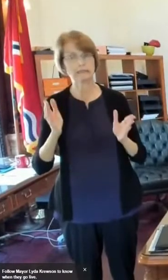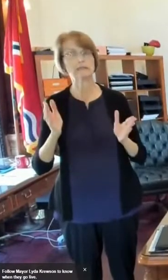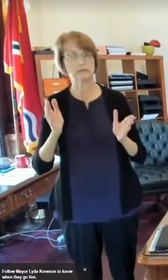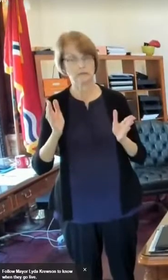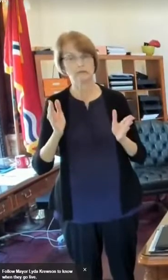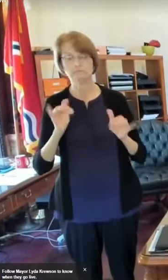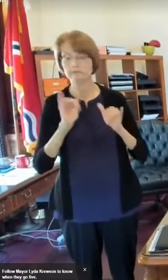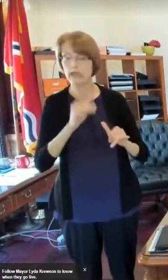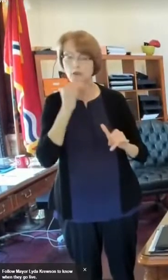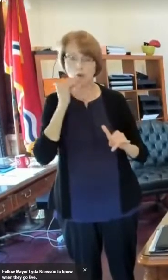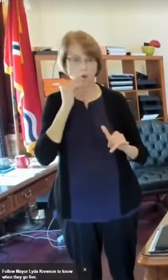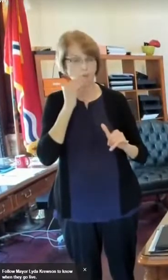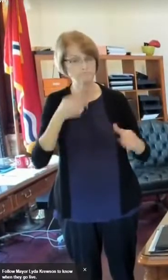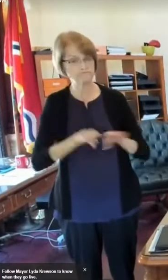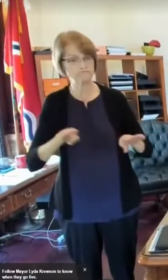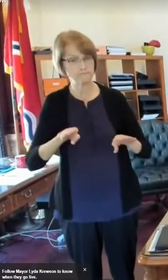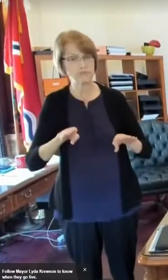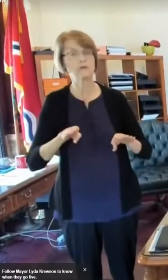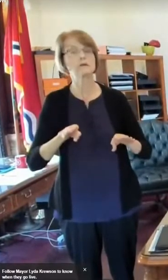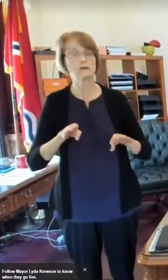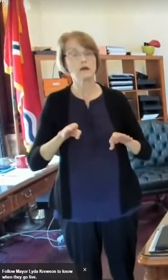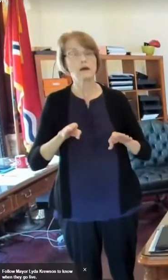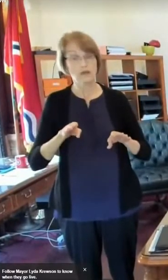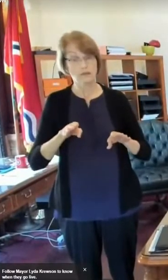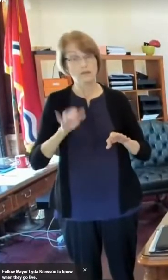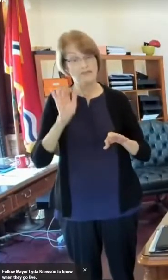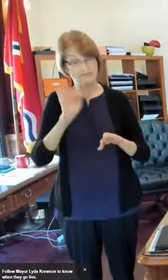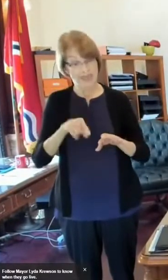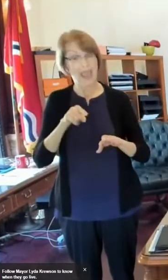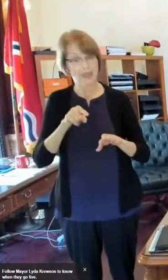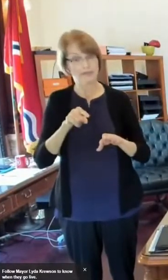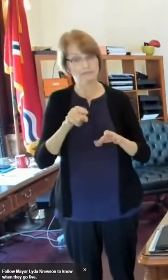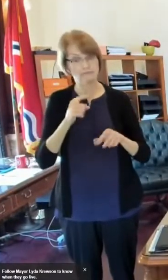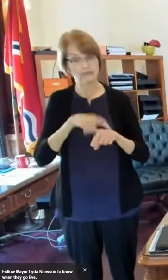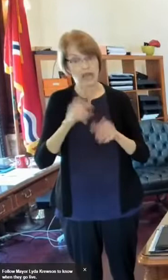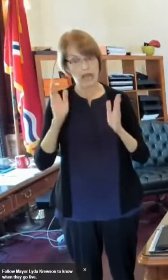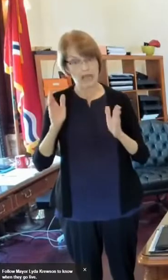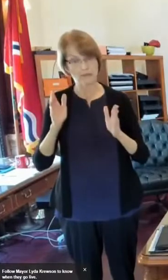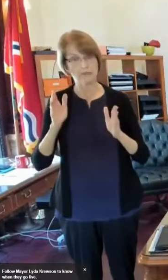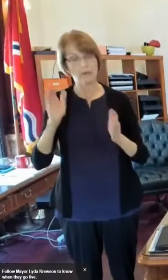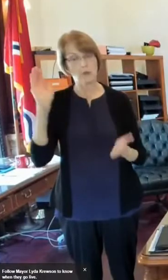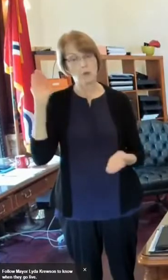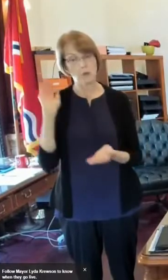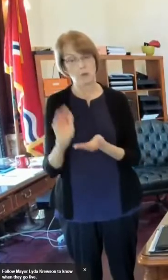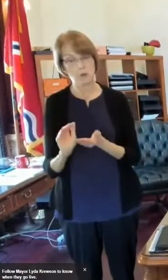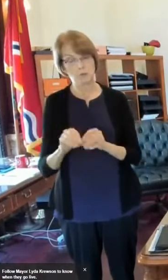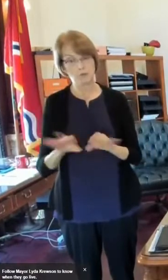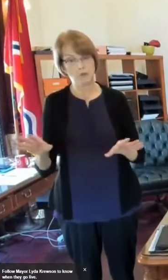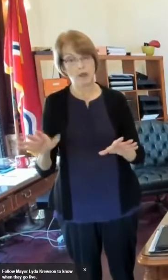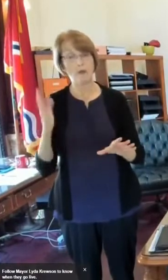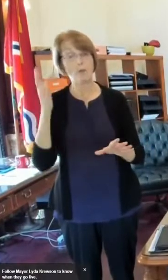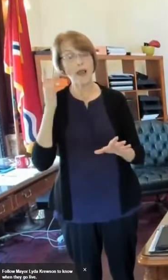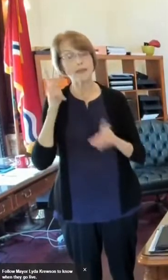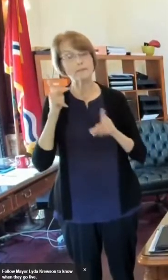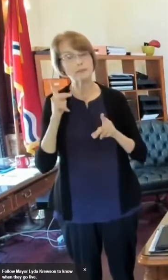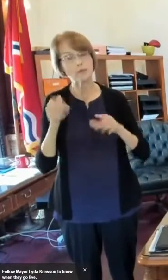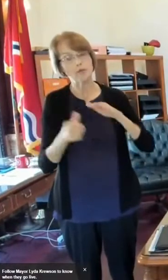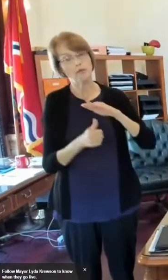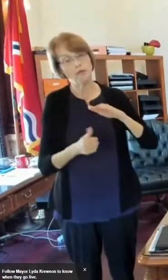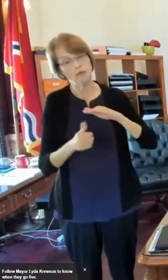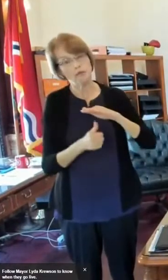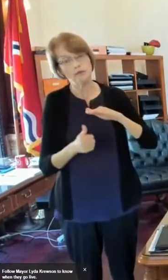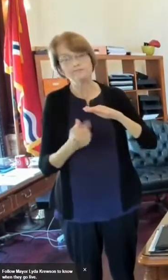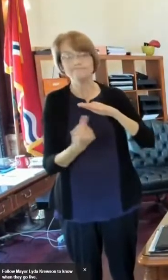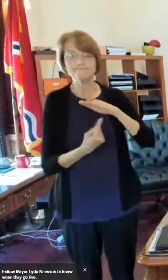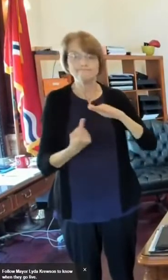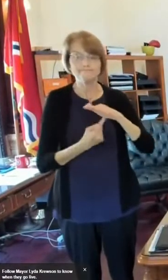date. We were able to really reduce the spread, but of course everyone was staying home, no one was going to work. I